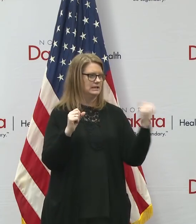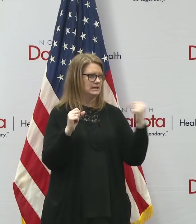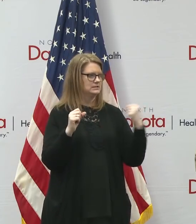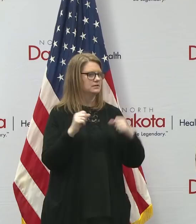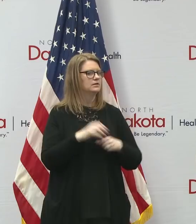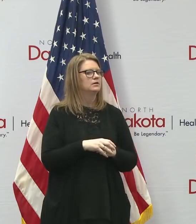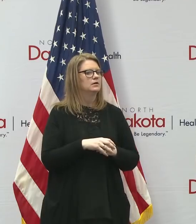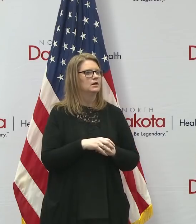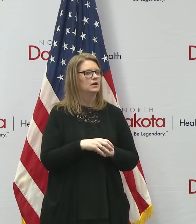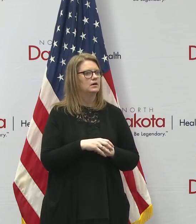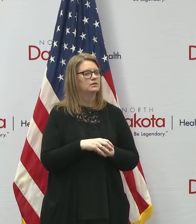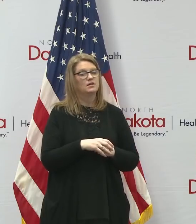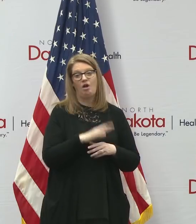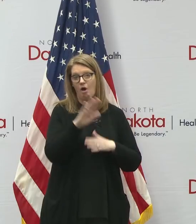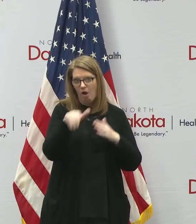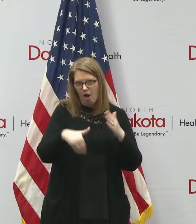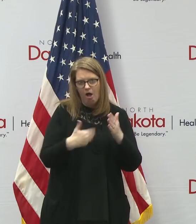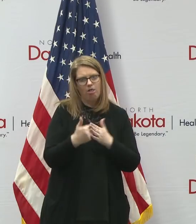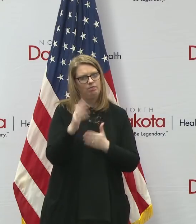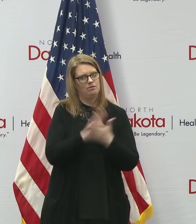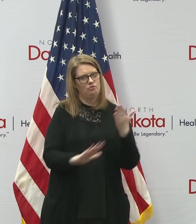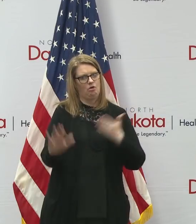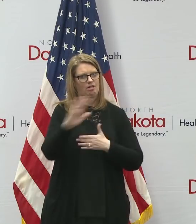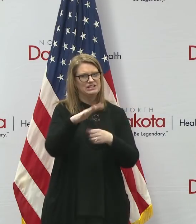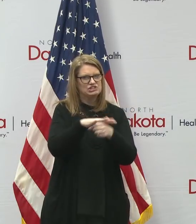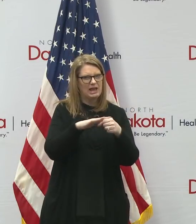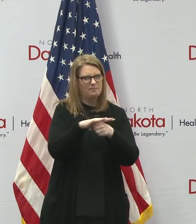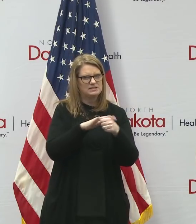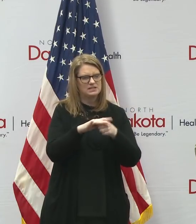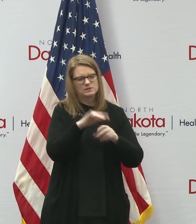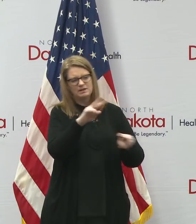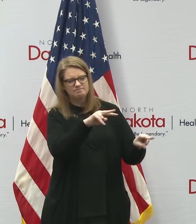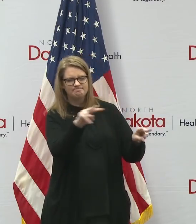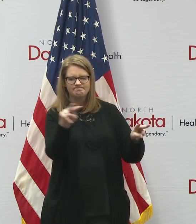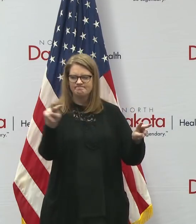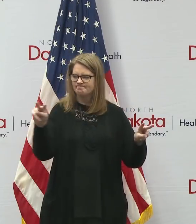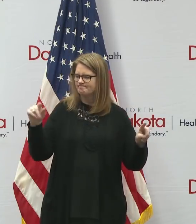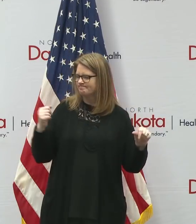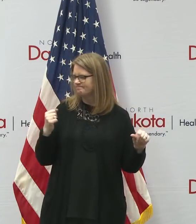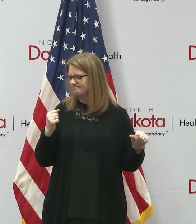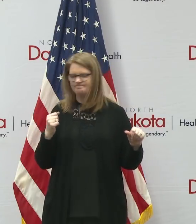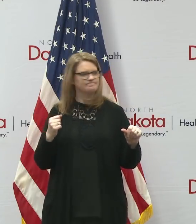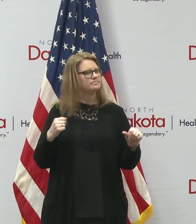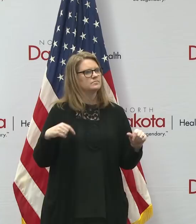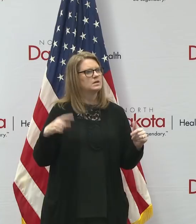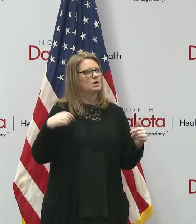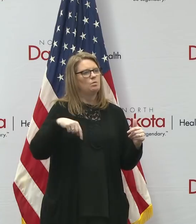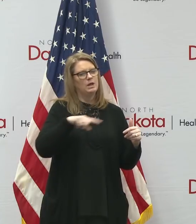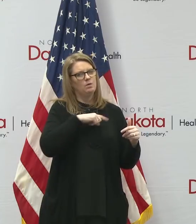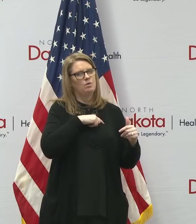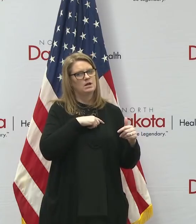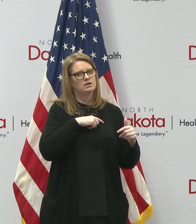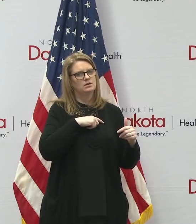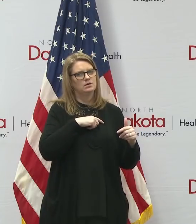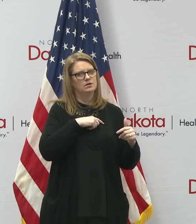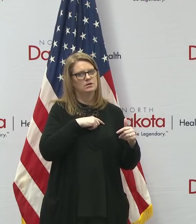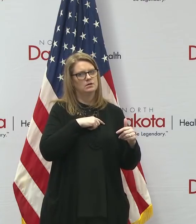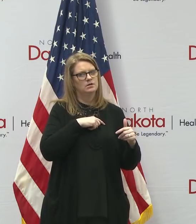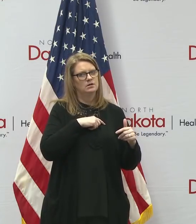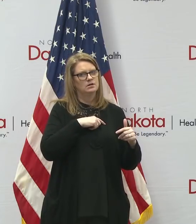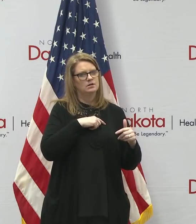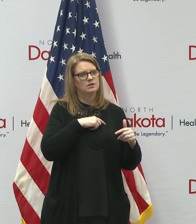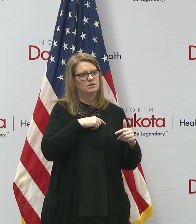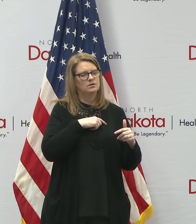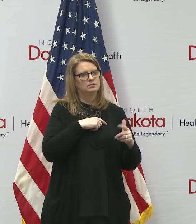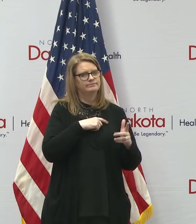And we've looked at all the college campuses. Again, we want to build and be there at time of